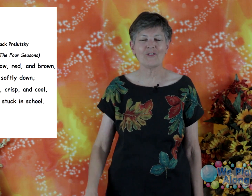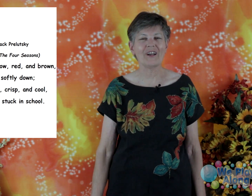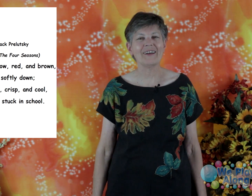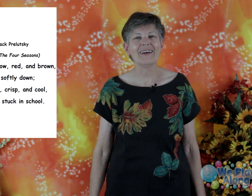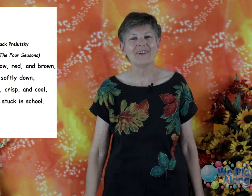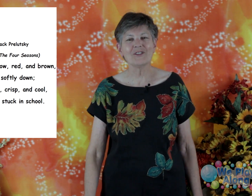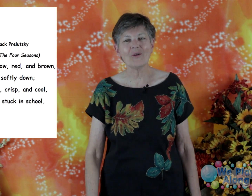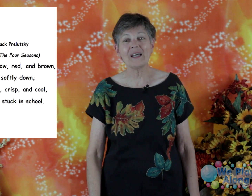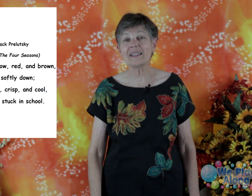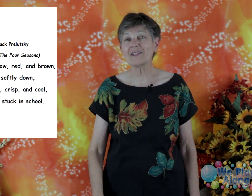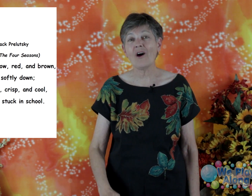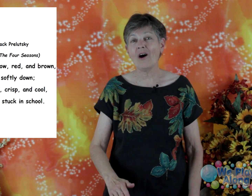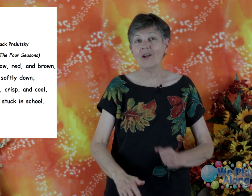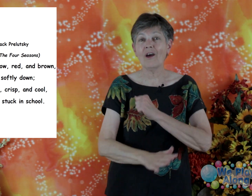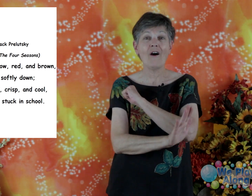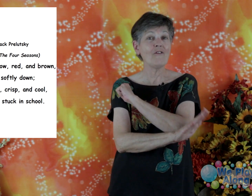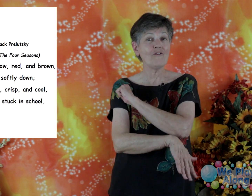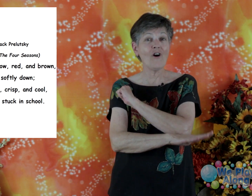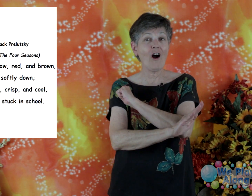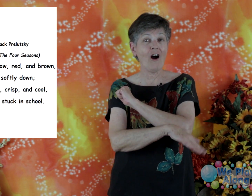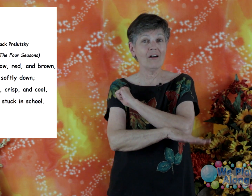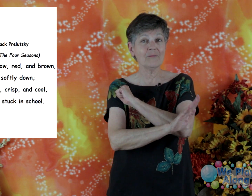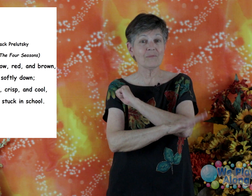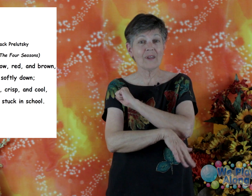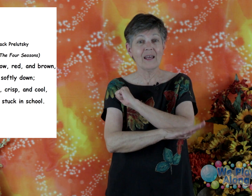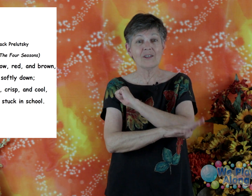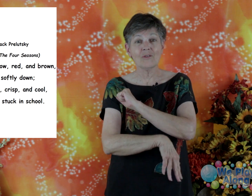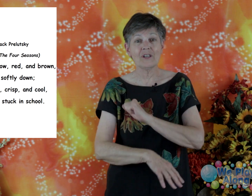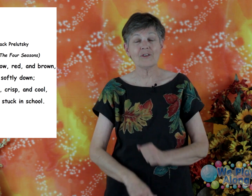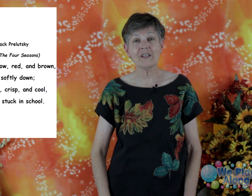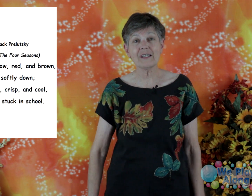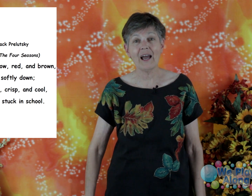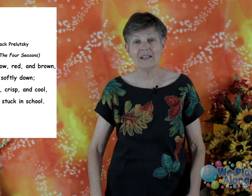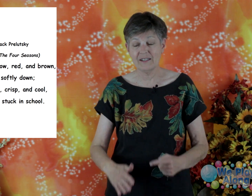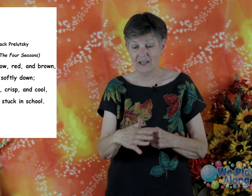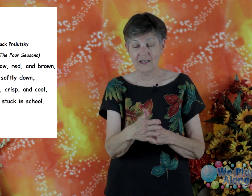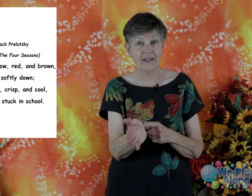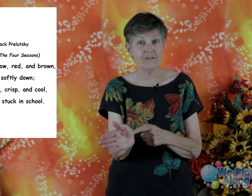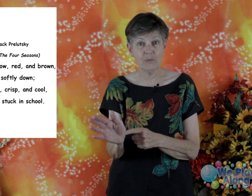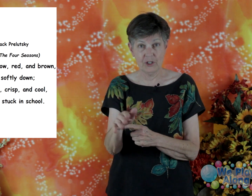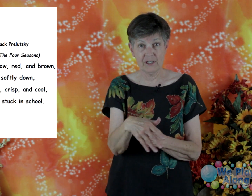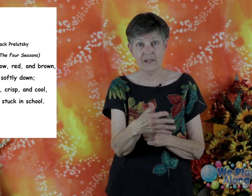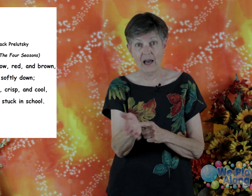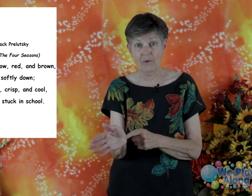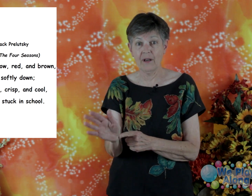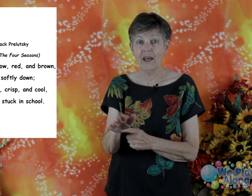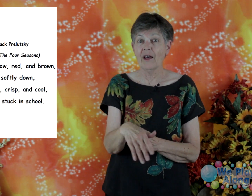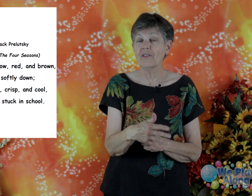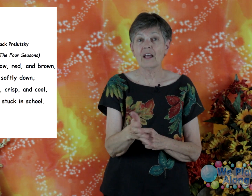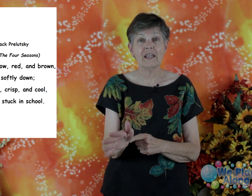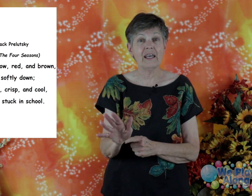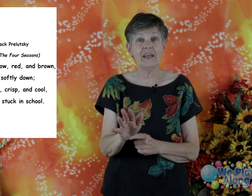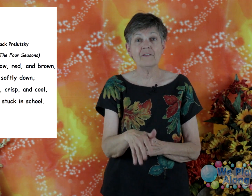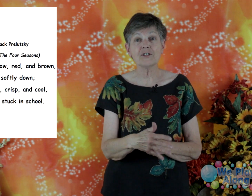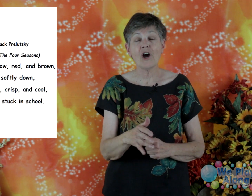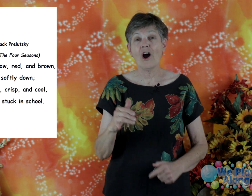fun. So his is called Fall. So these are the signs. The leaves, we just did that one. The leaves